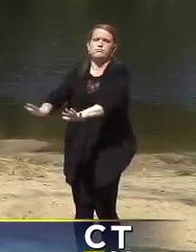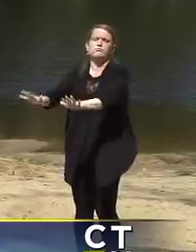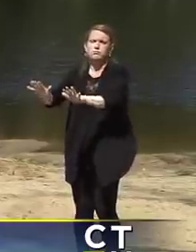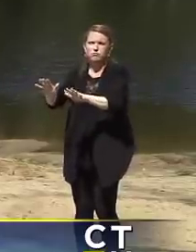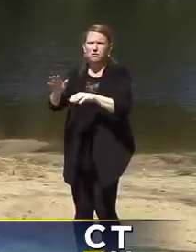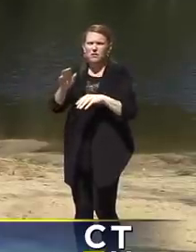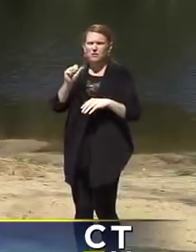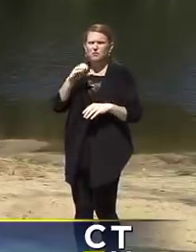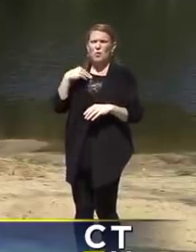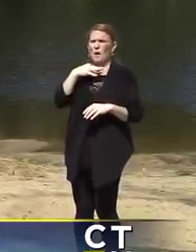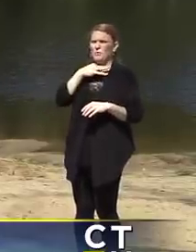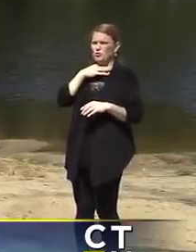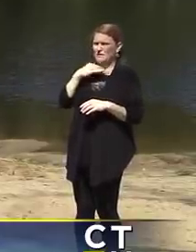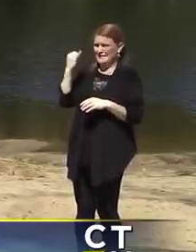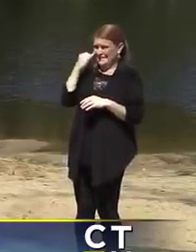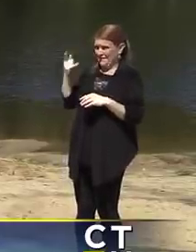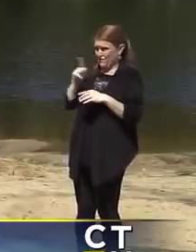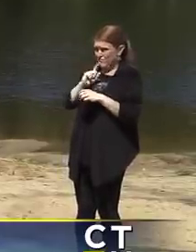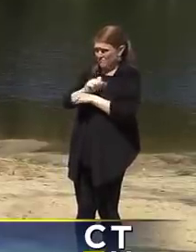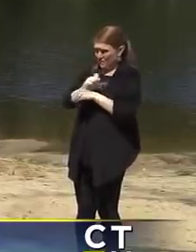if you're left dealing with the aftermath?